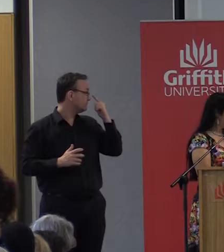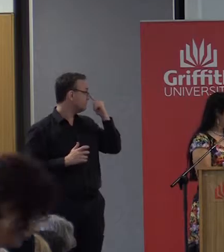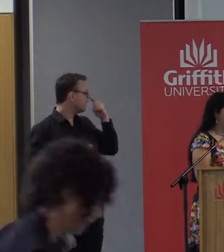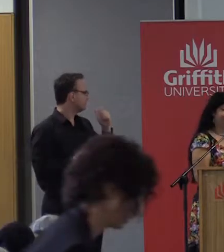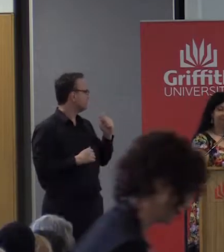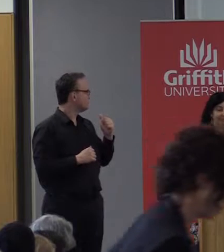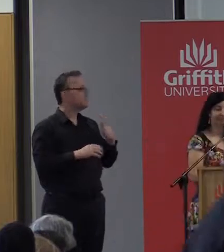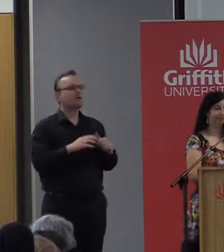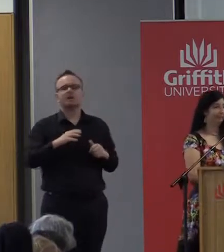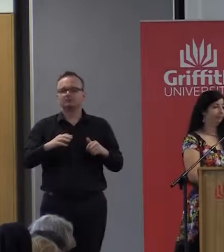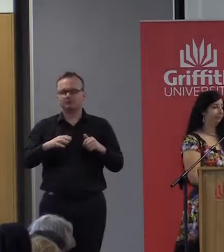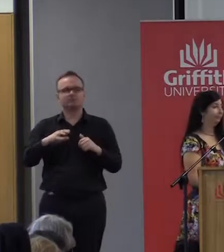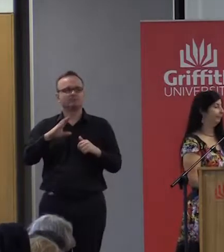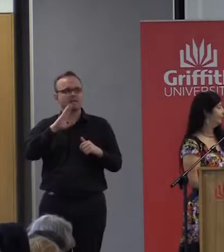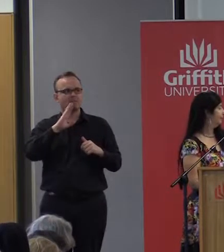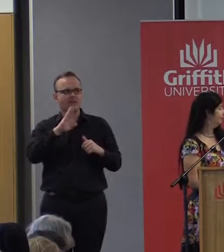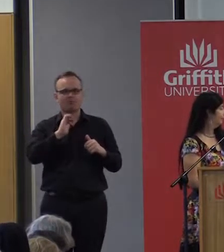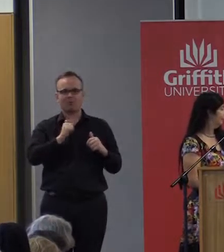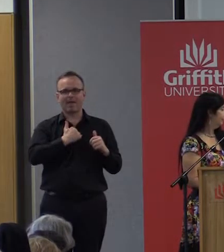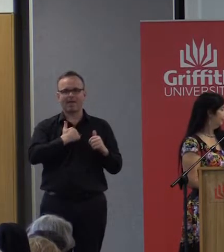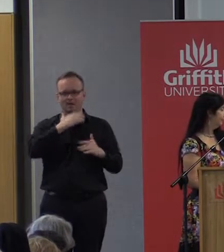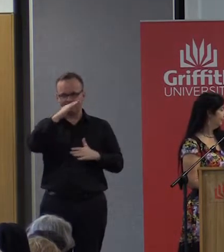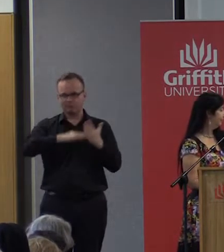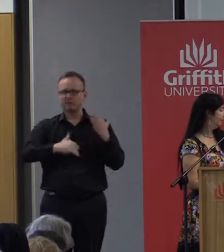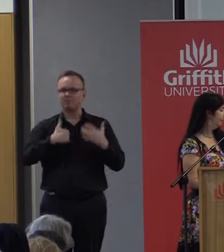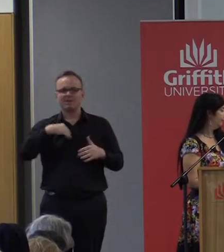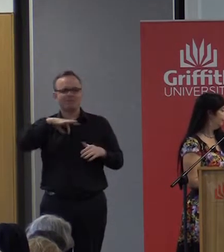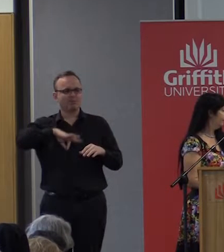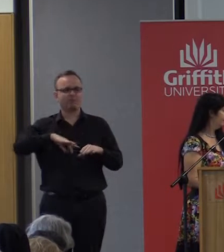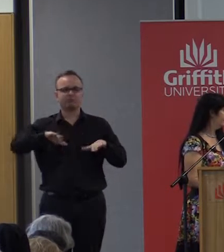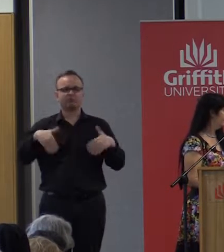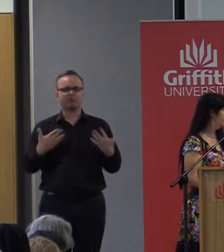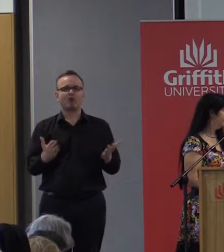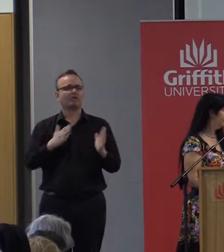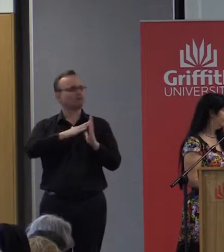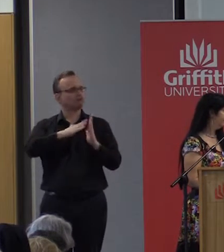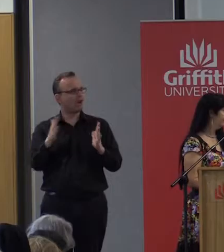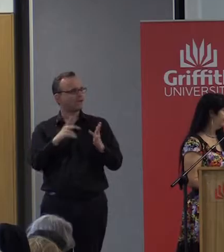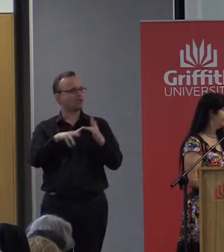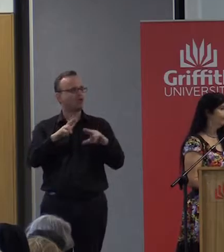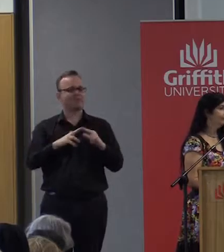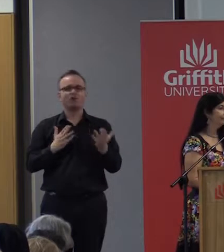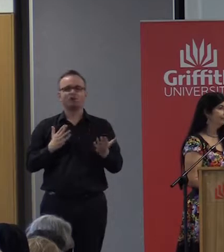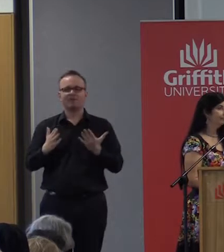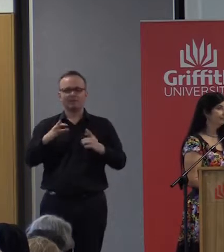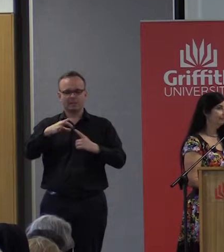Speaking from our experience, we have the benefit of providing a range of services at one organisation.